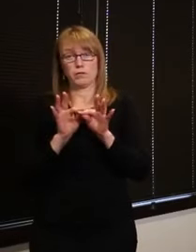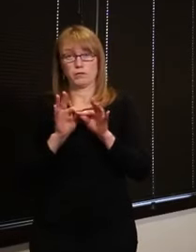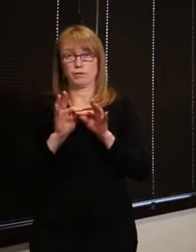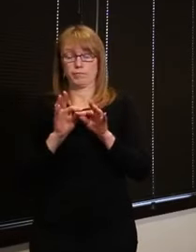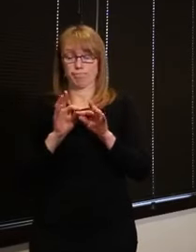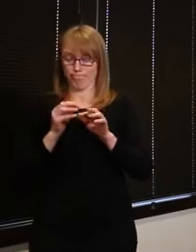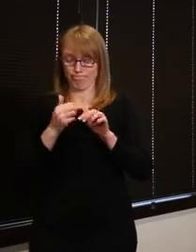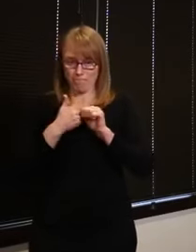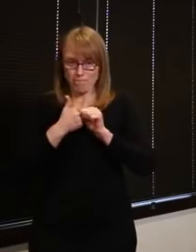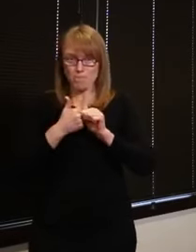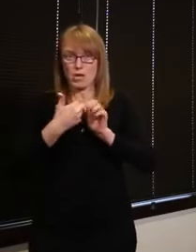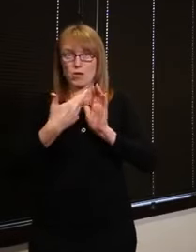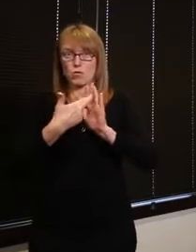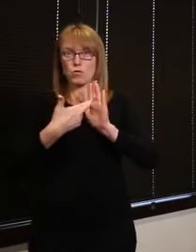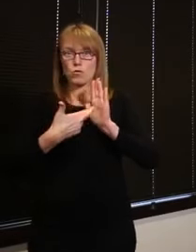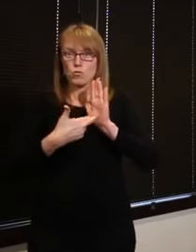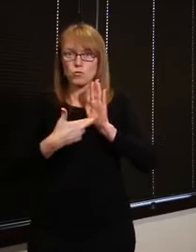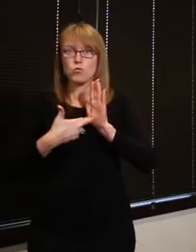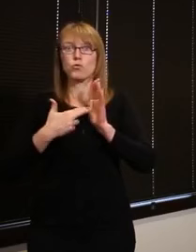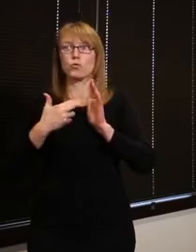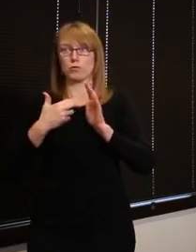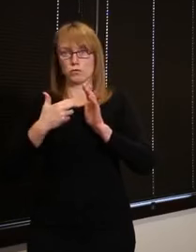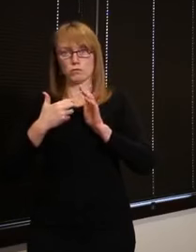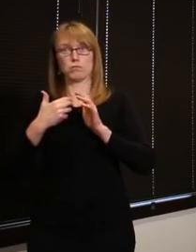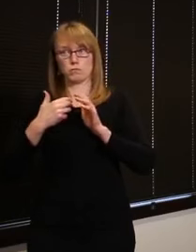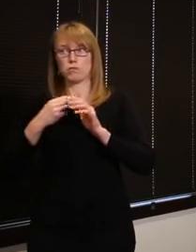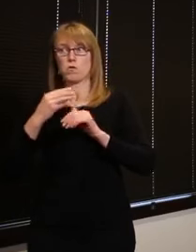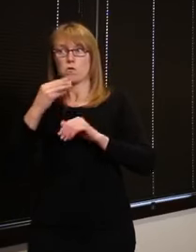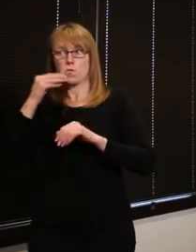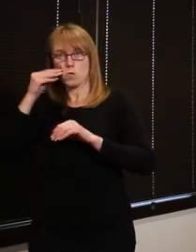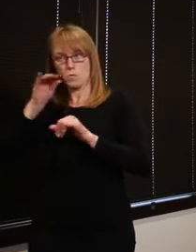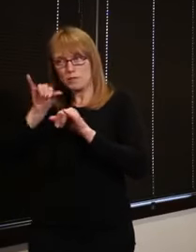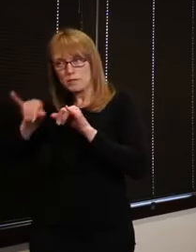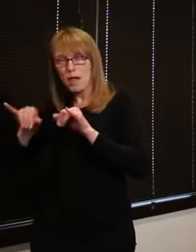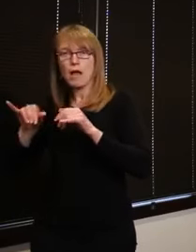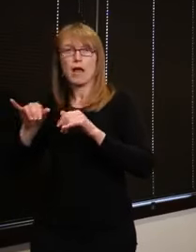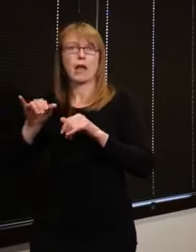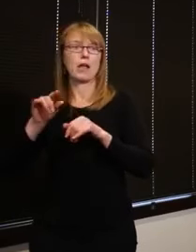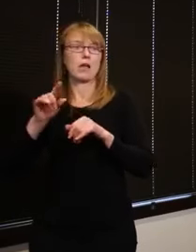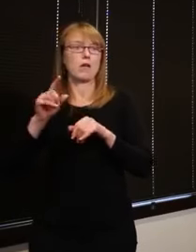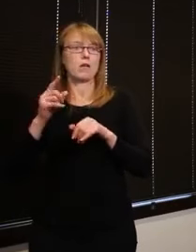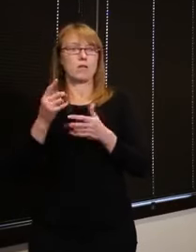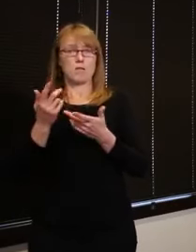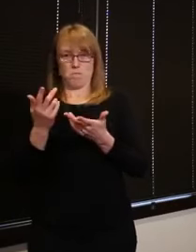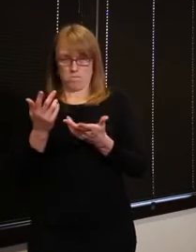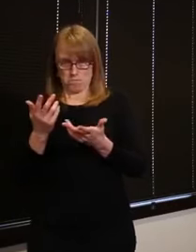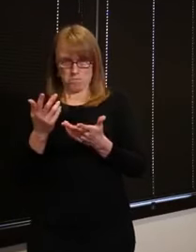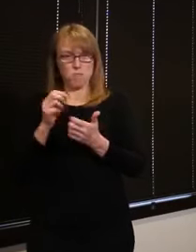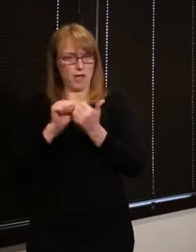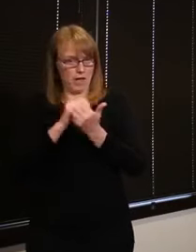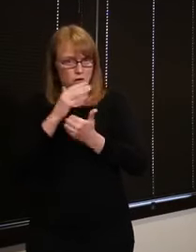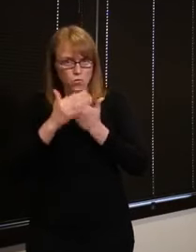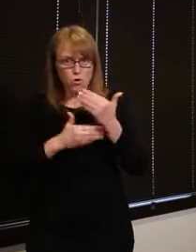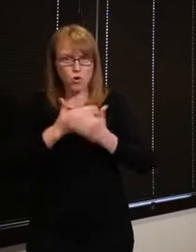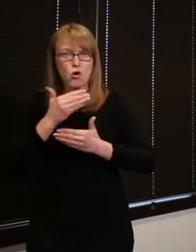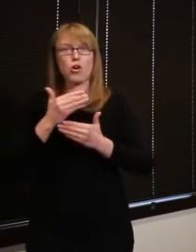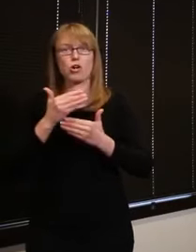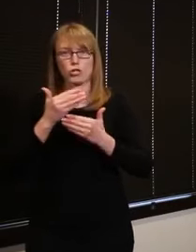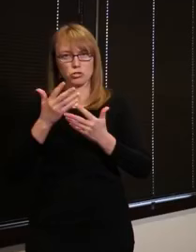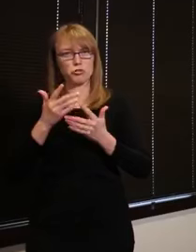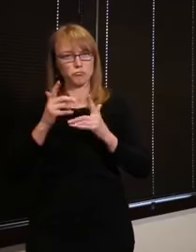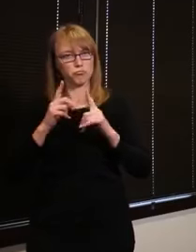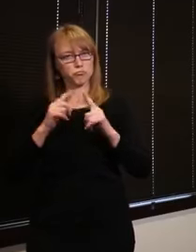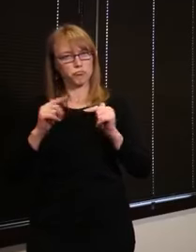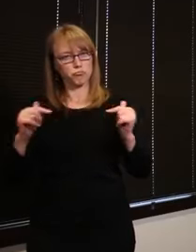that good job. Now let me move a little bit more to our updated models on a couple of other data points. And so let me